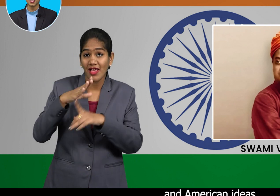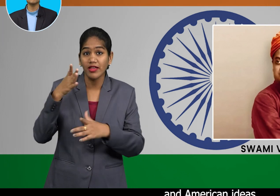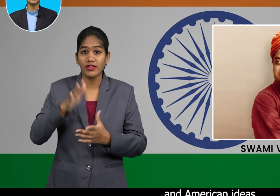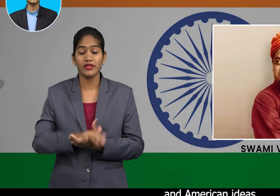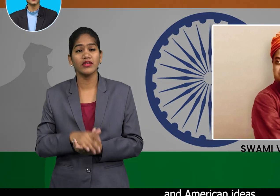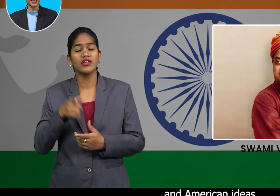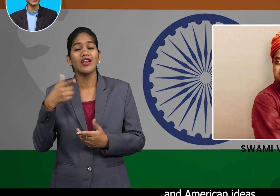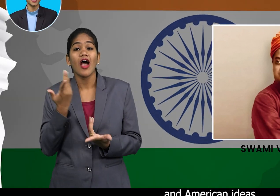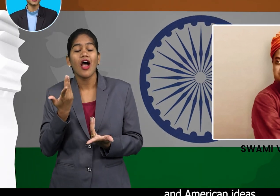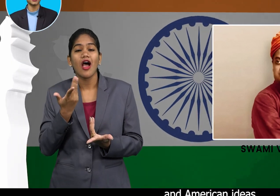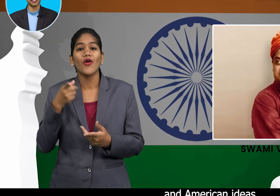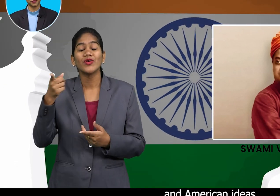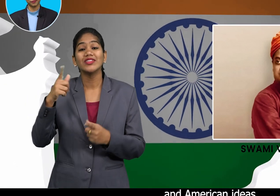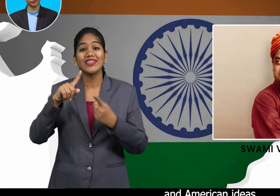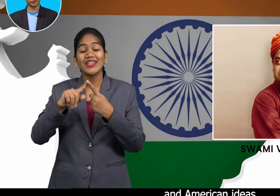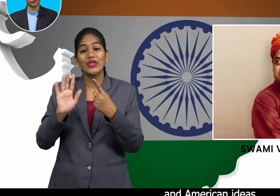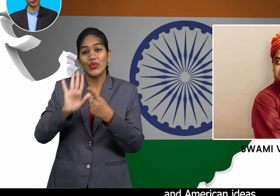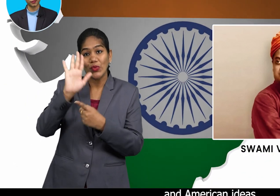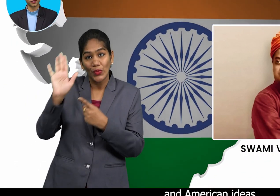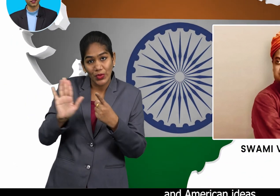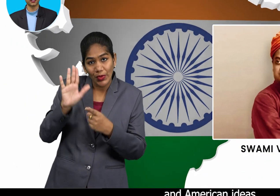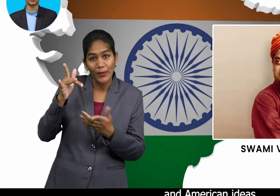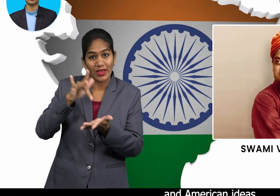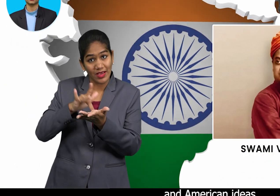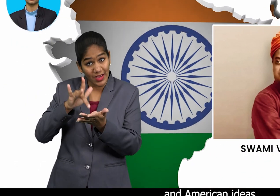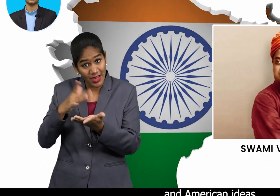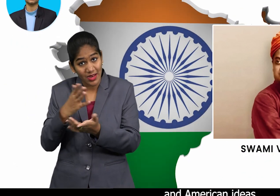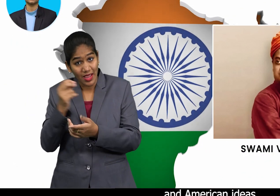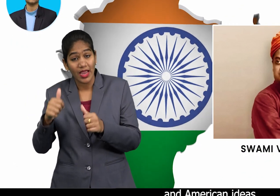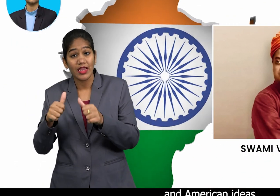and American ideas.